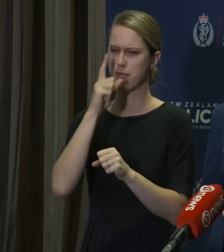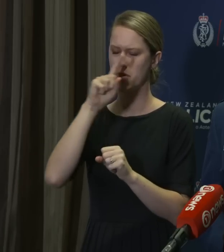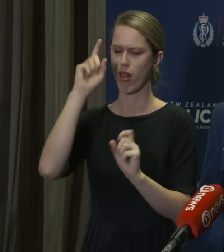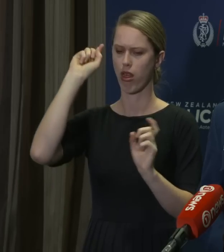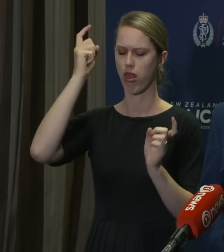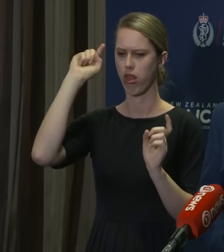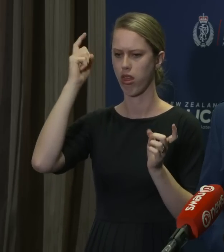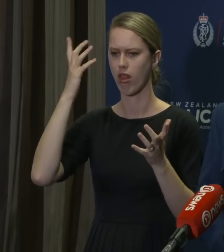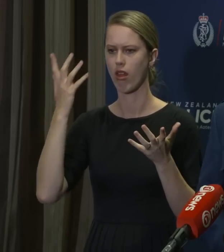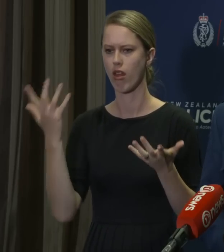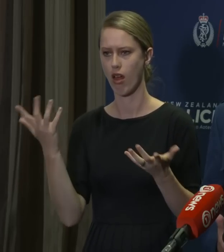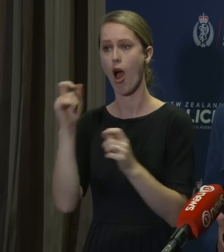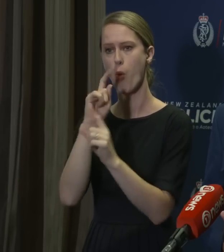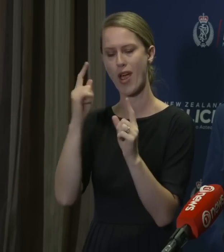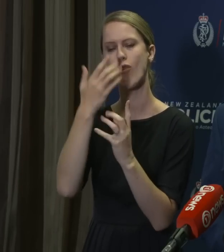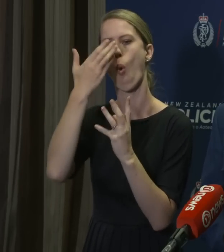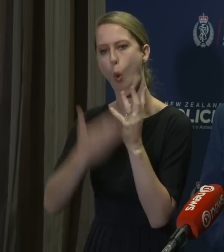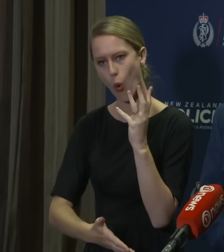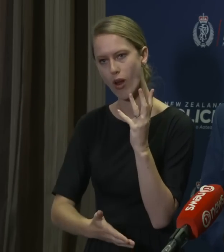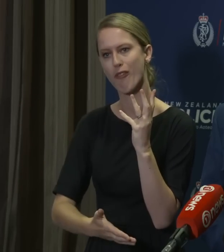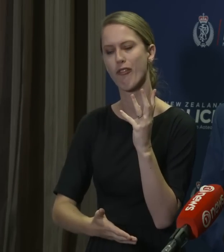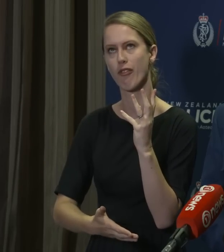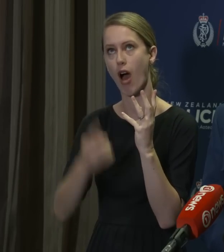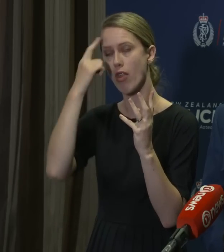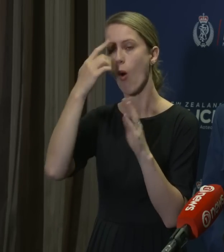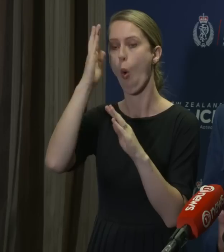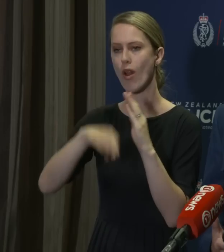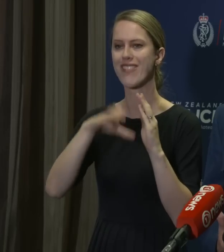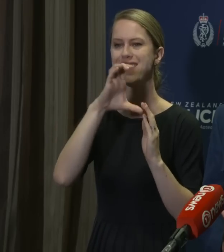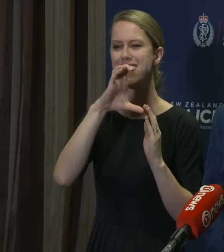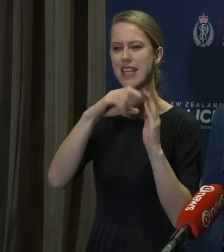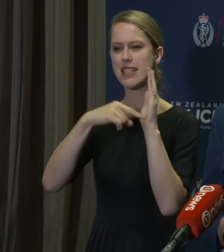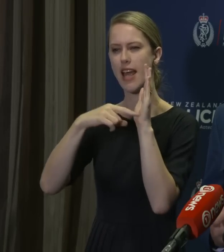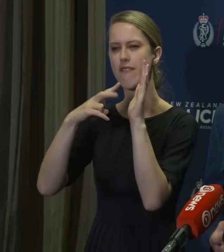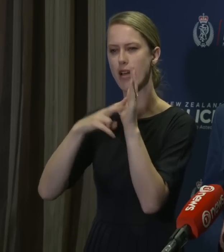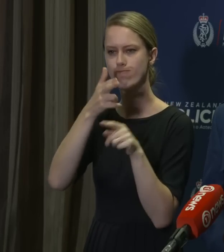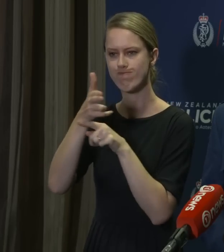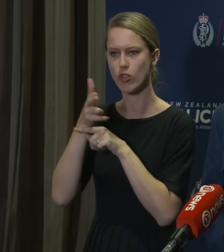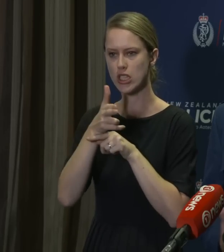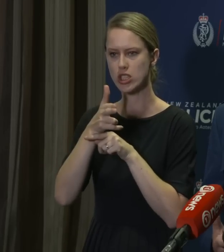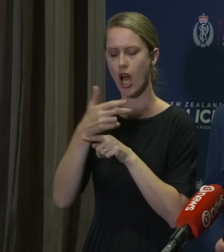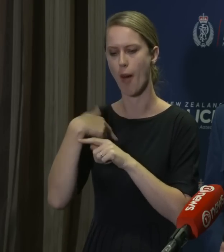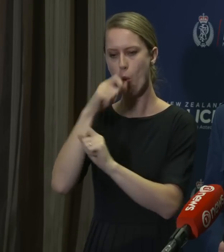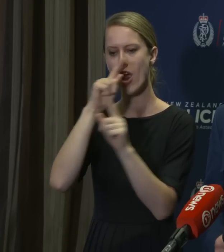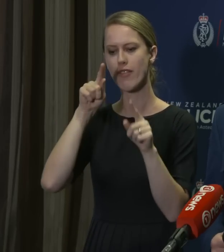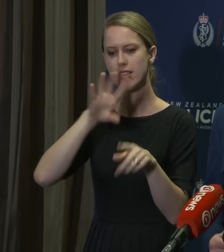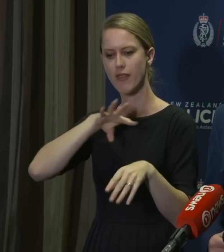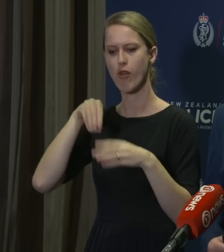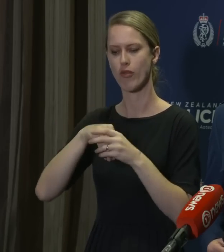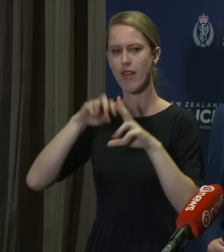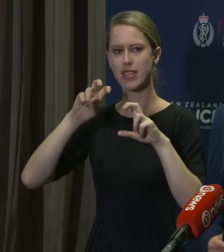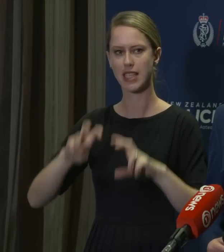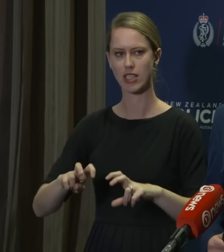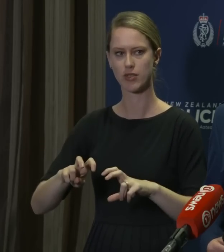distress. But I'm aware of or I think all of the CCTV footage, and it forms part of the investigation.